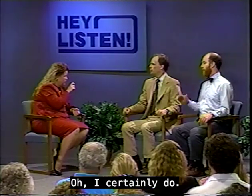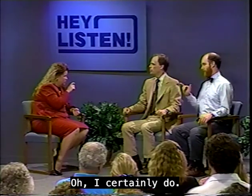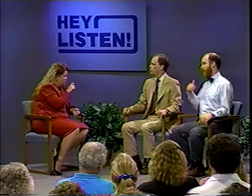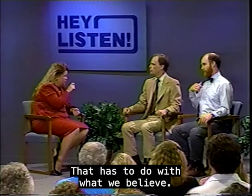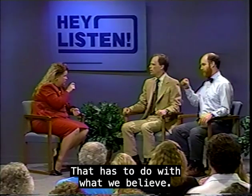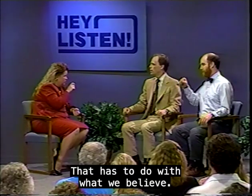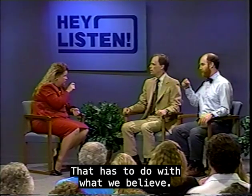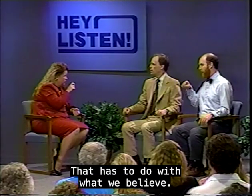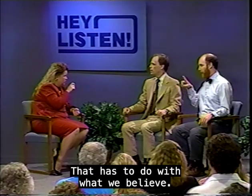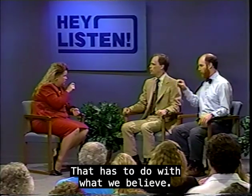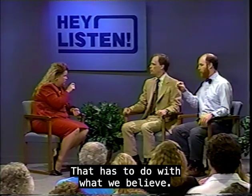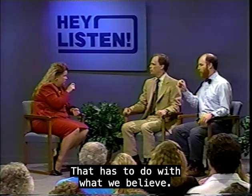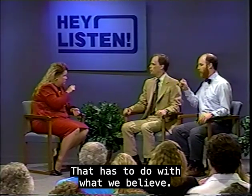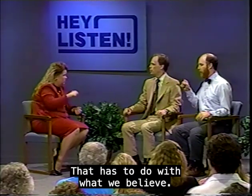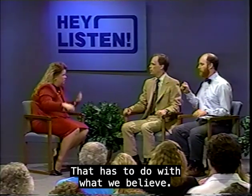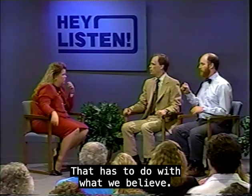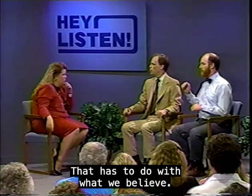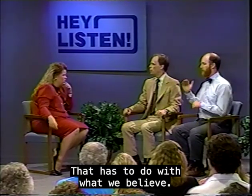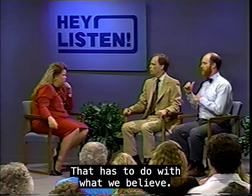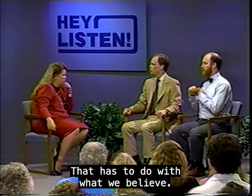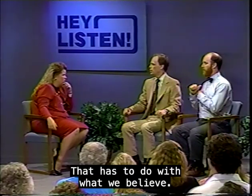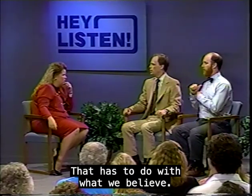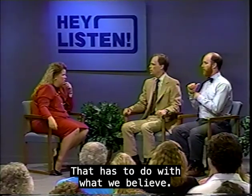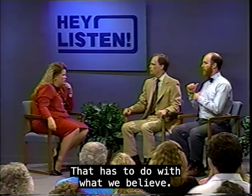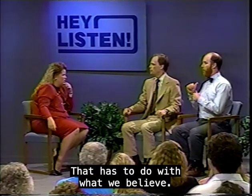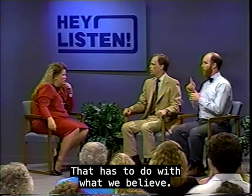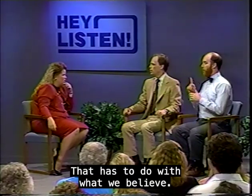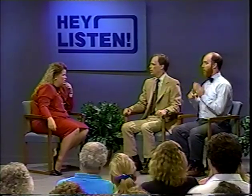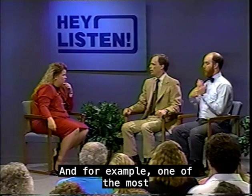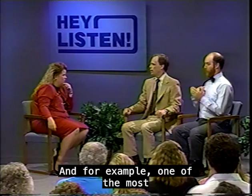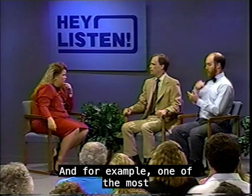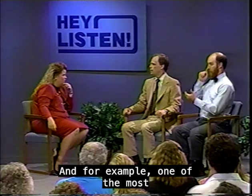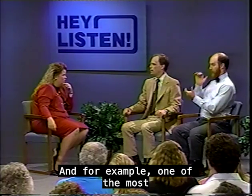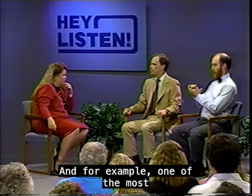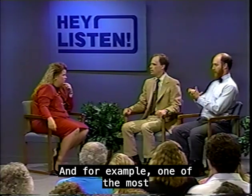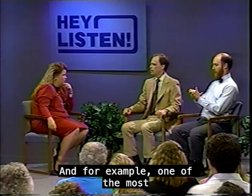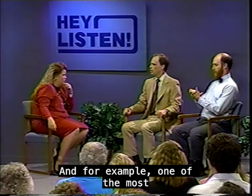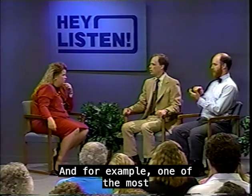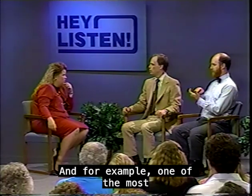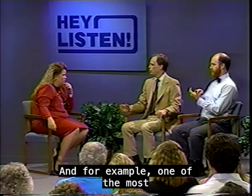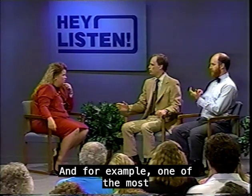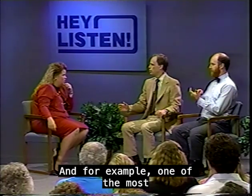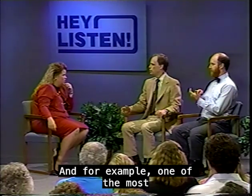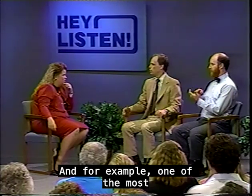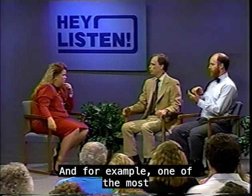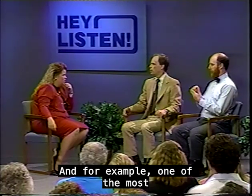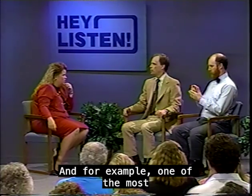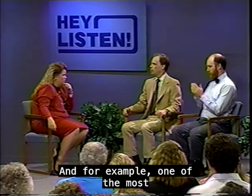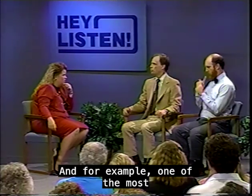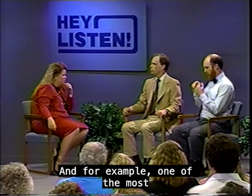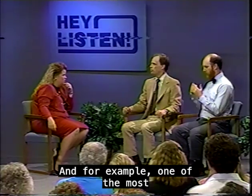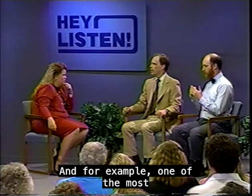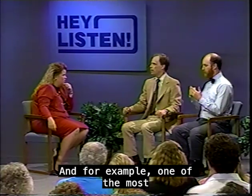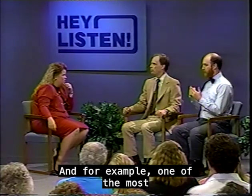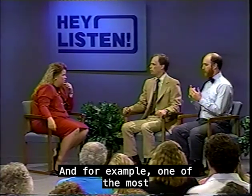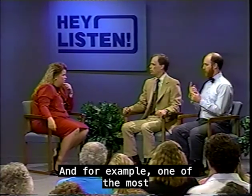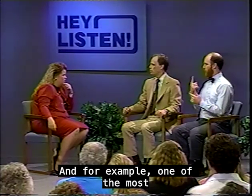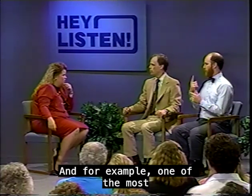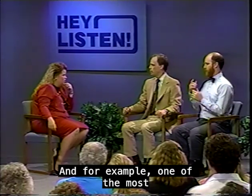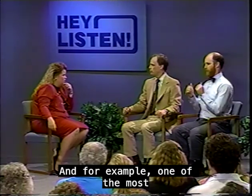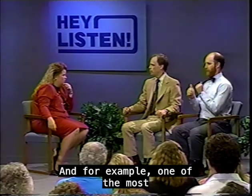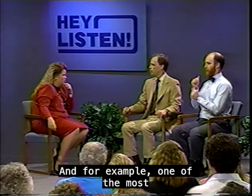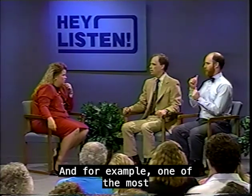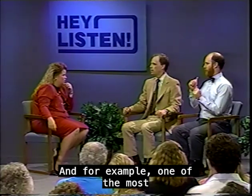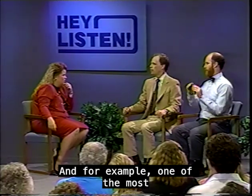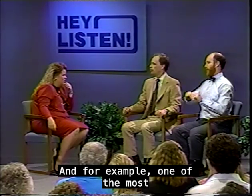I certainly do. That has to do with what we believe. And For example, one of the most dramatic